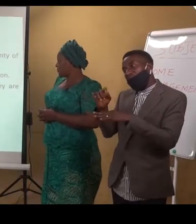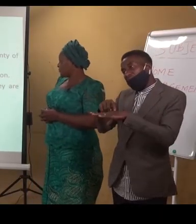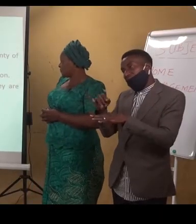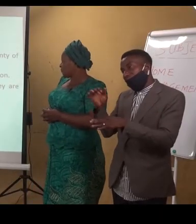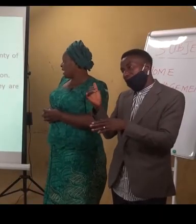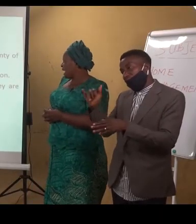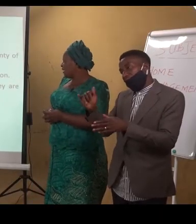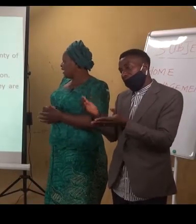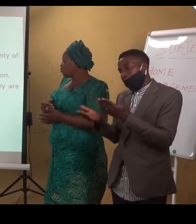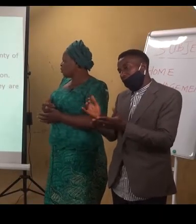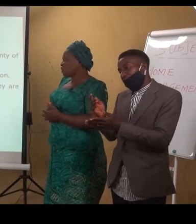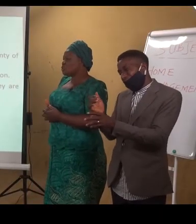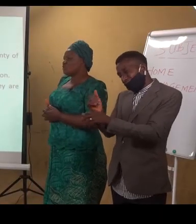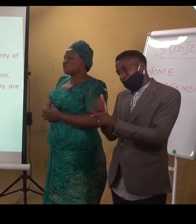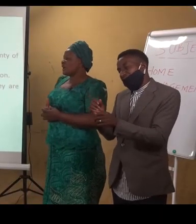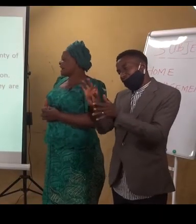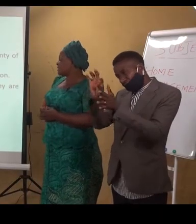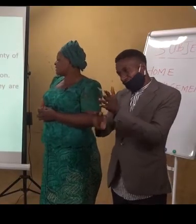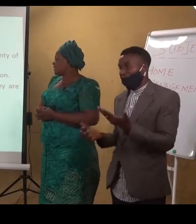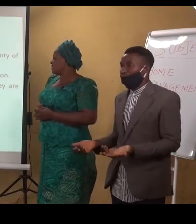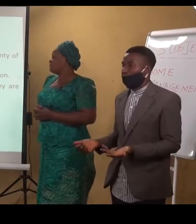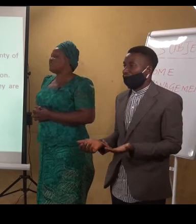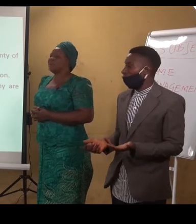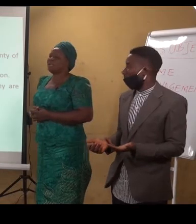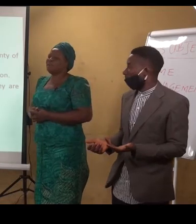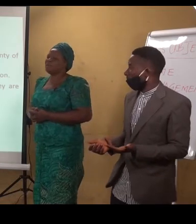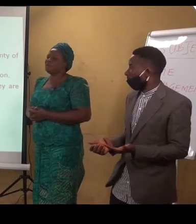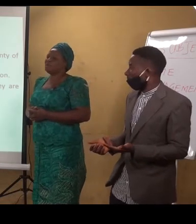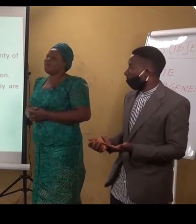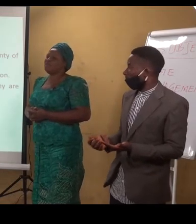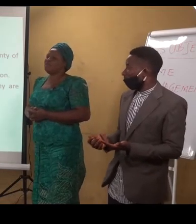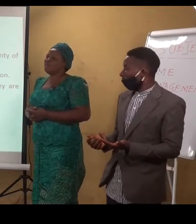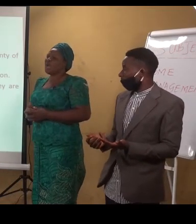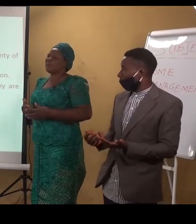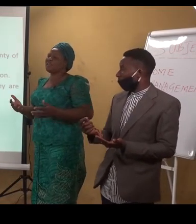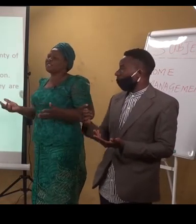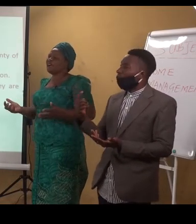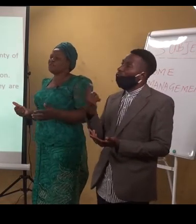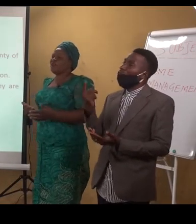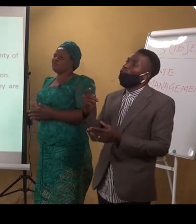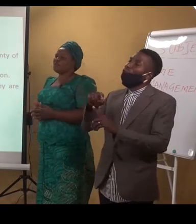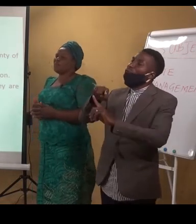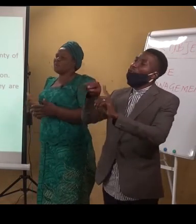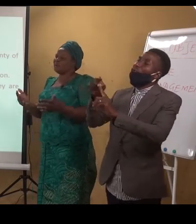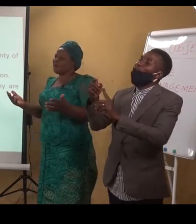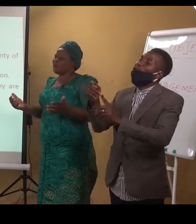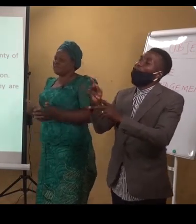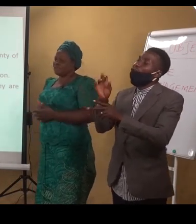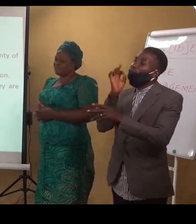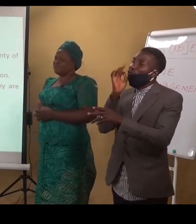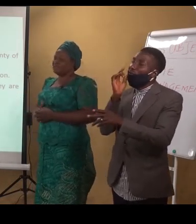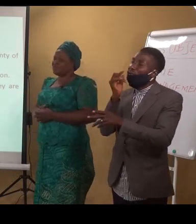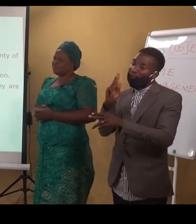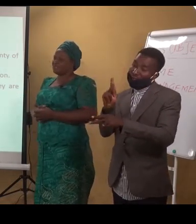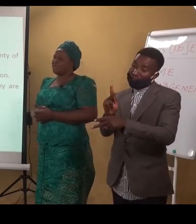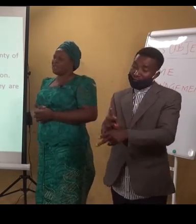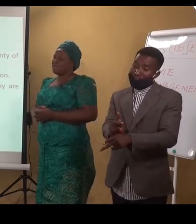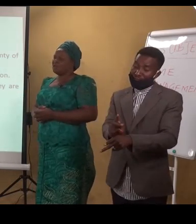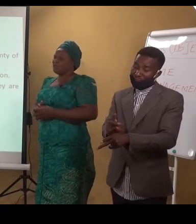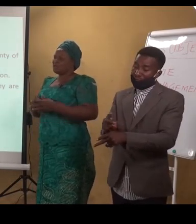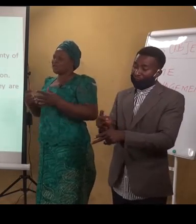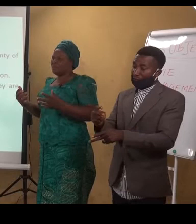season. And then to introduce variety in the family menu. When food are preserved, you have so many varieties in the